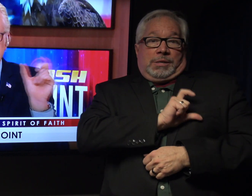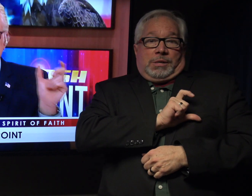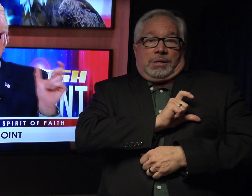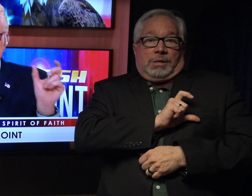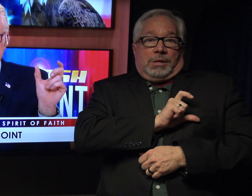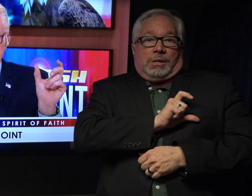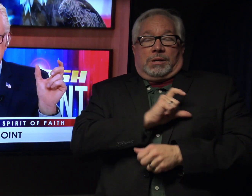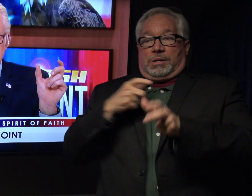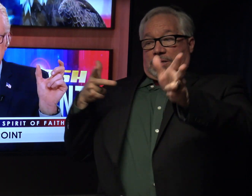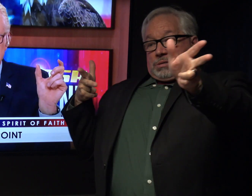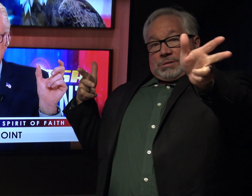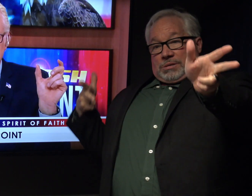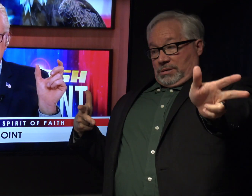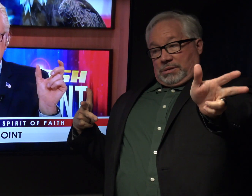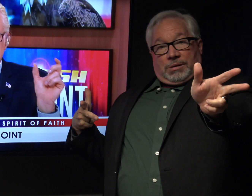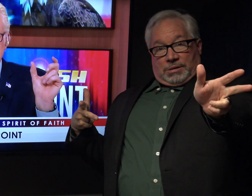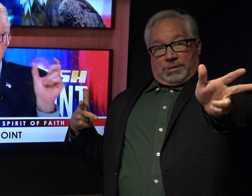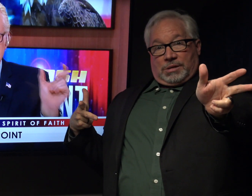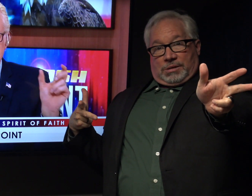each end of this